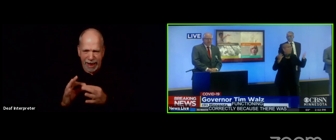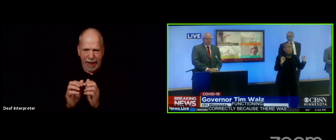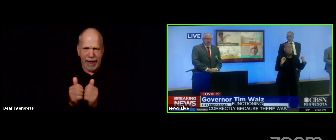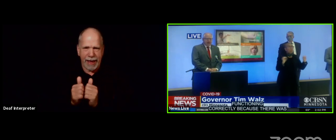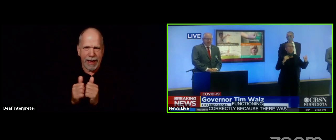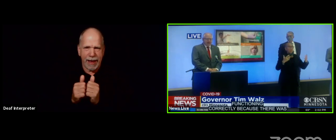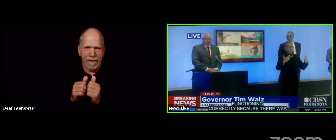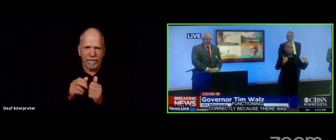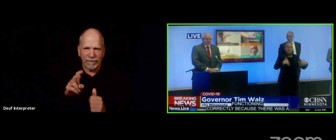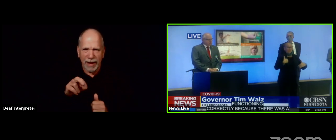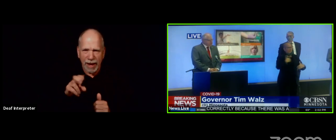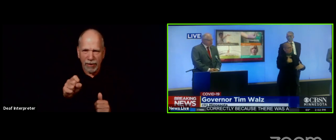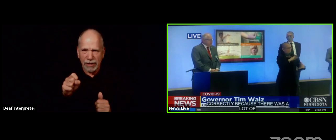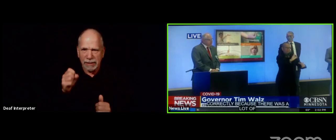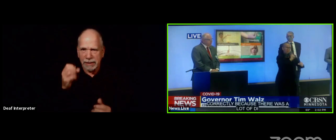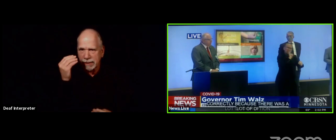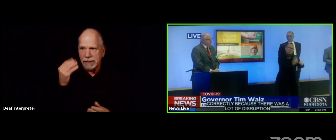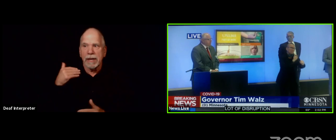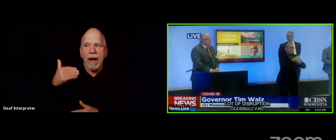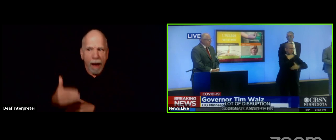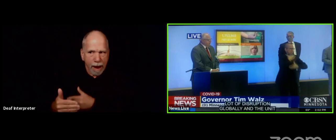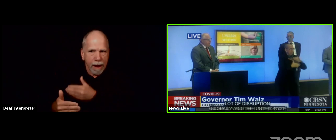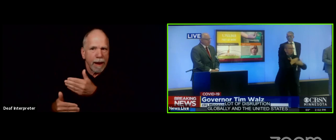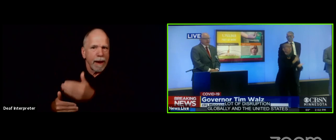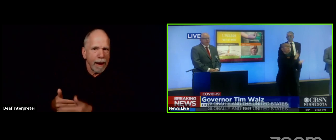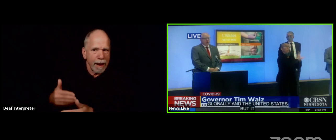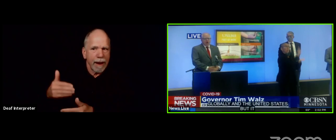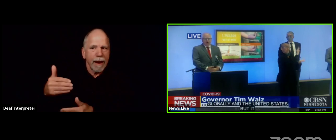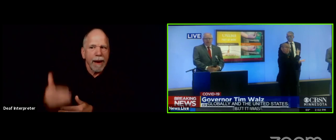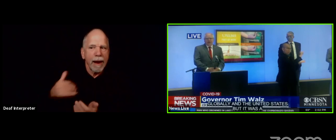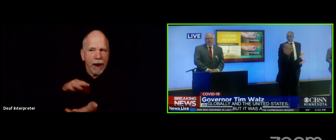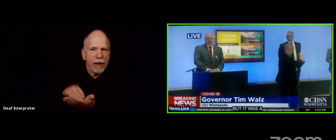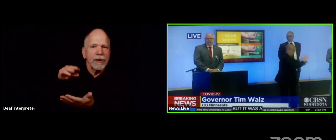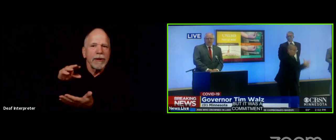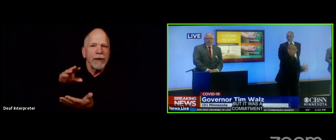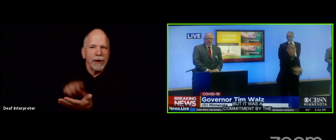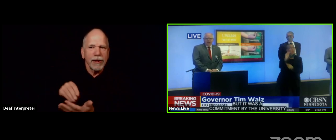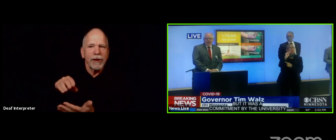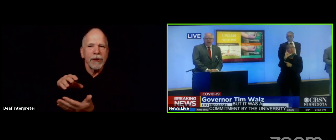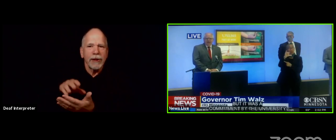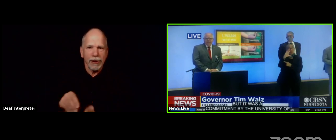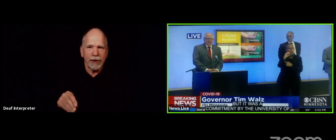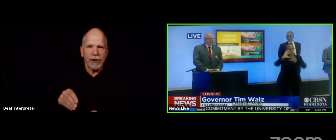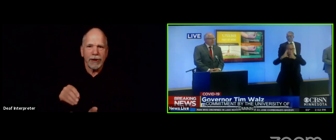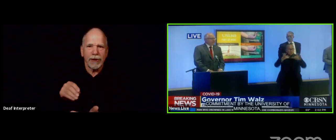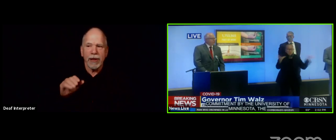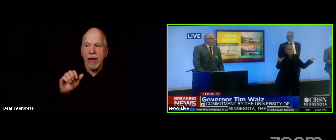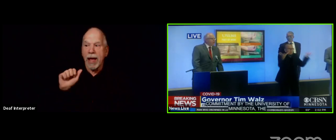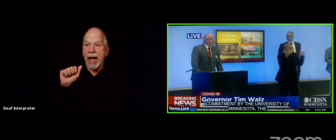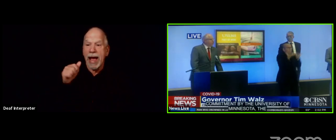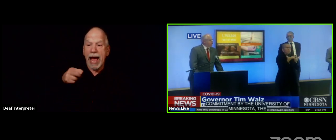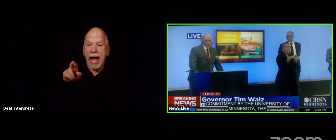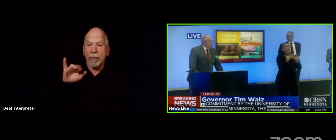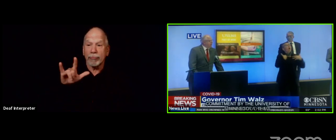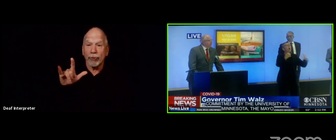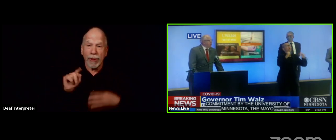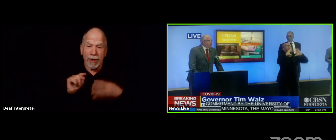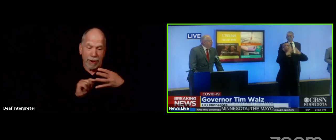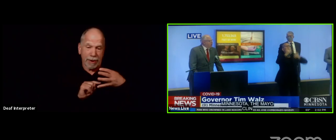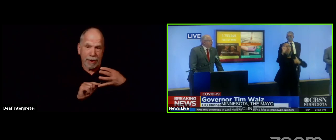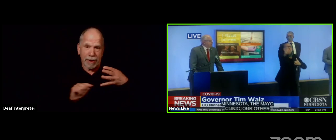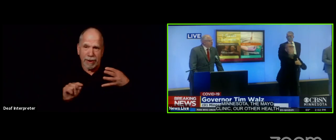commitment by the University of Minnesota, the Mayo Clinic, our other health systems, and the state of Minnesota to create